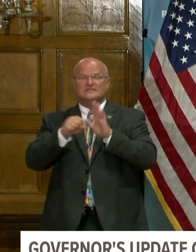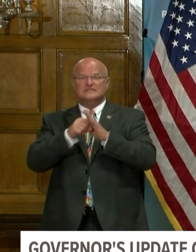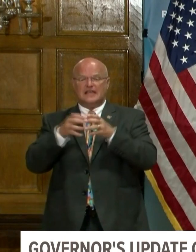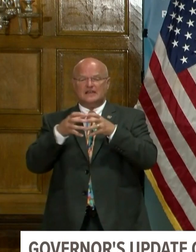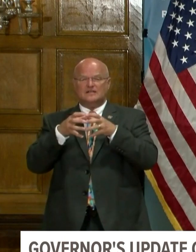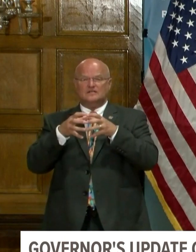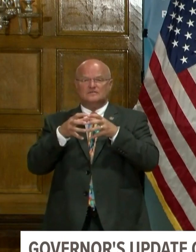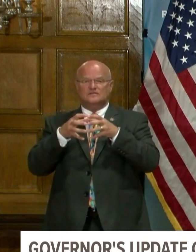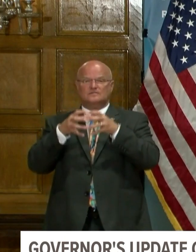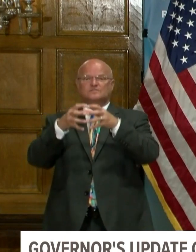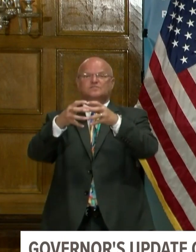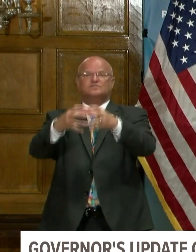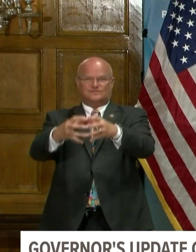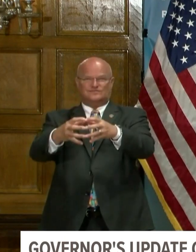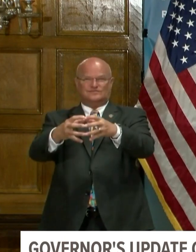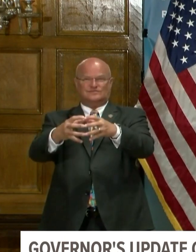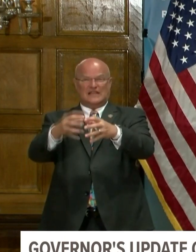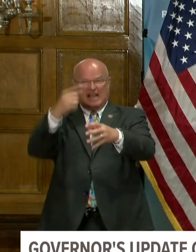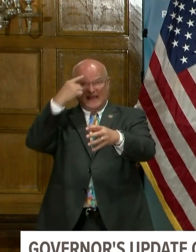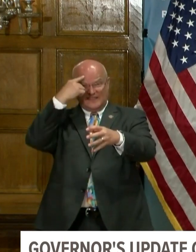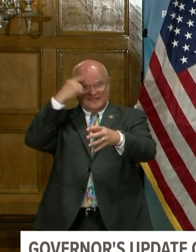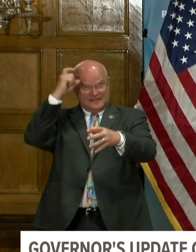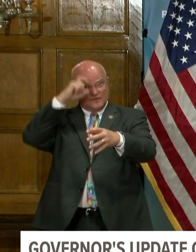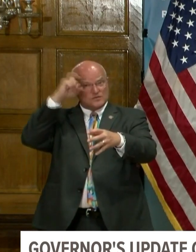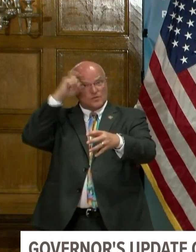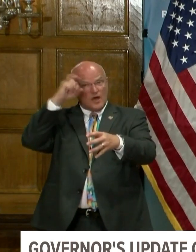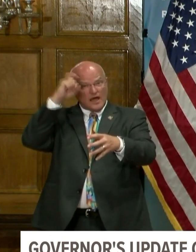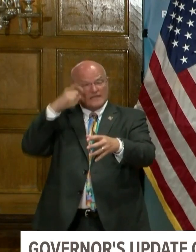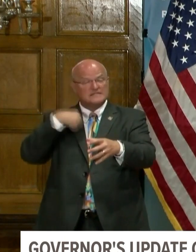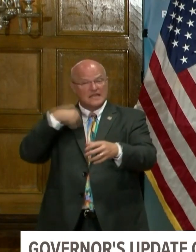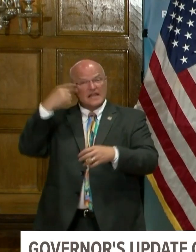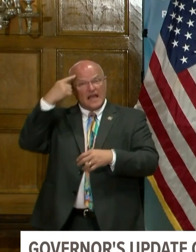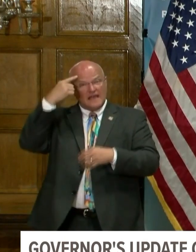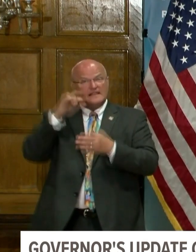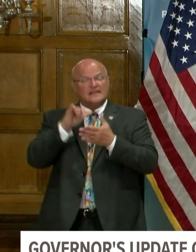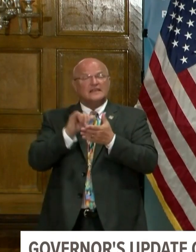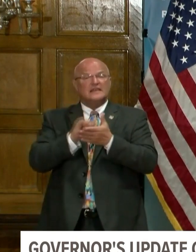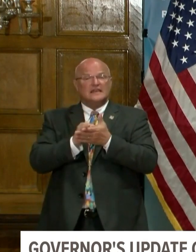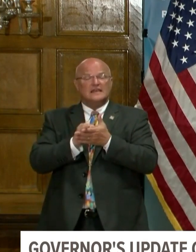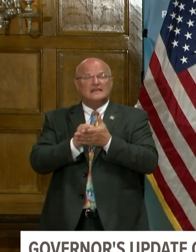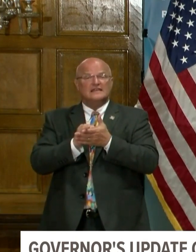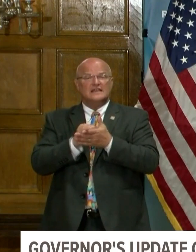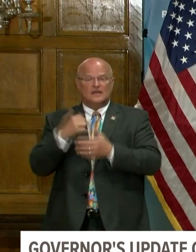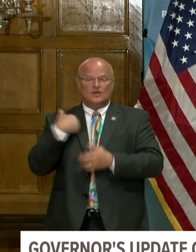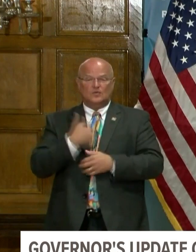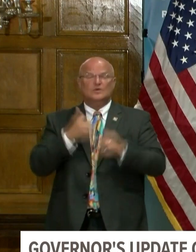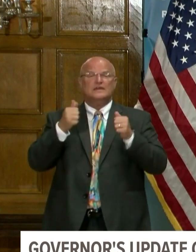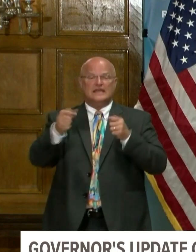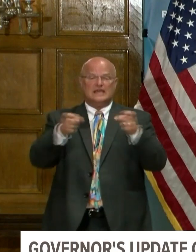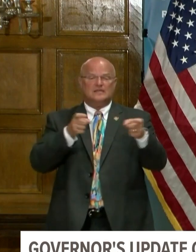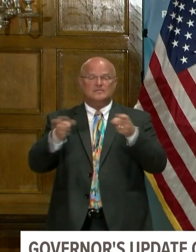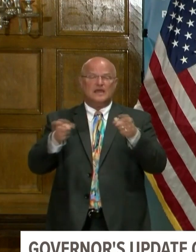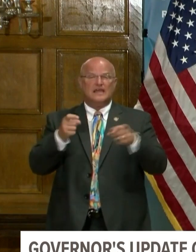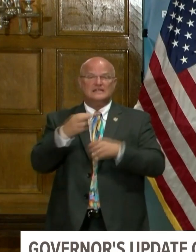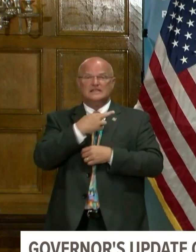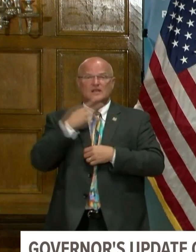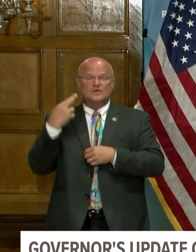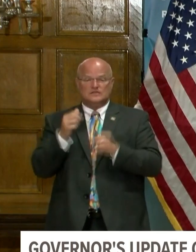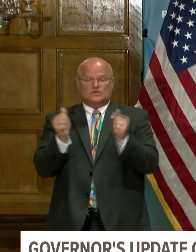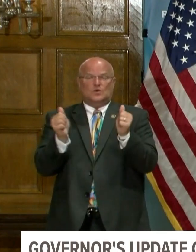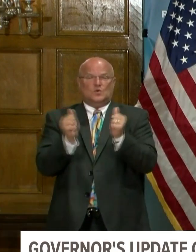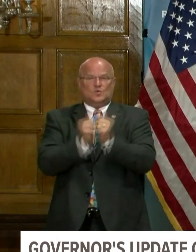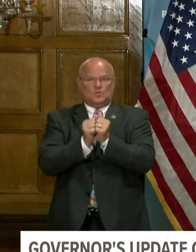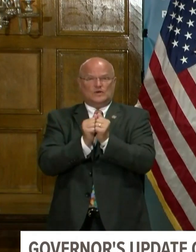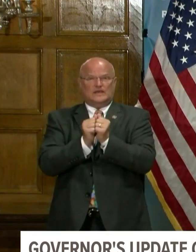together. And I think that was wise, and I think that we can manage the risk with